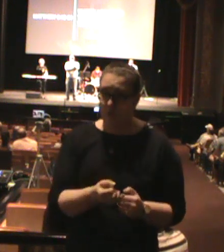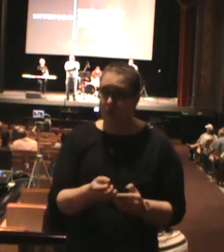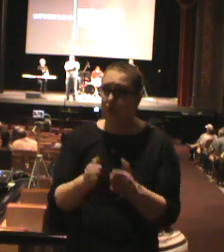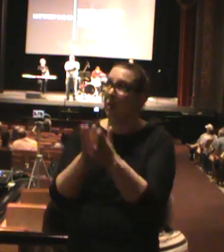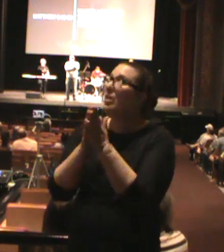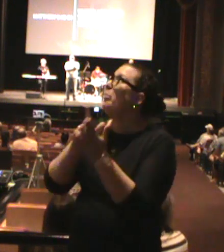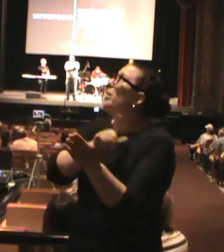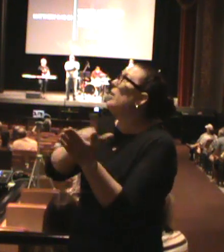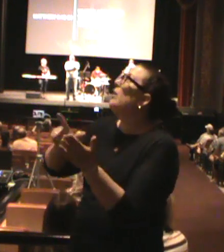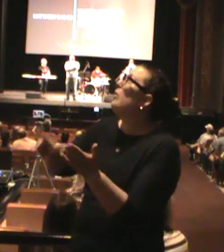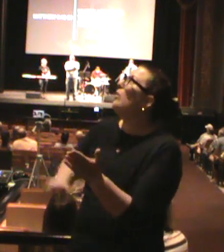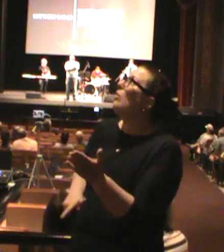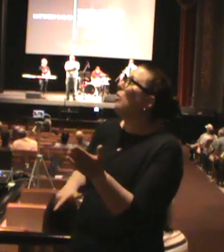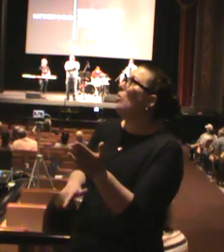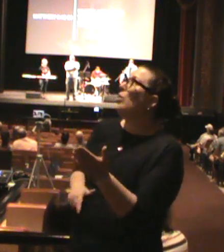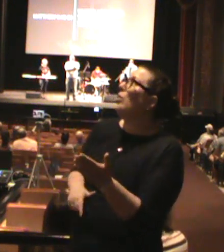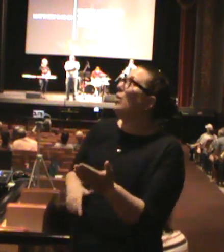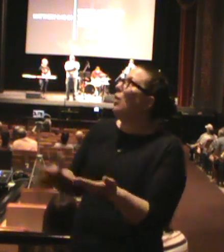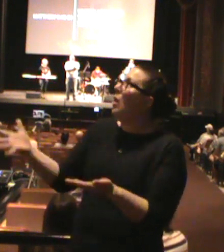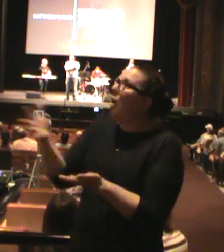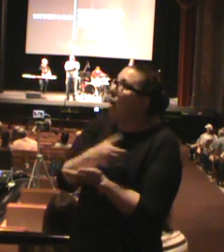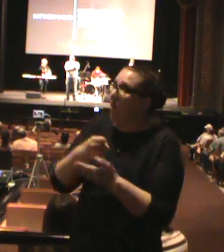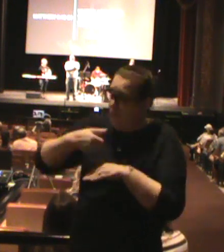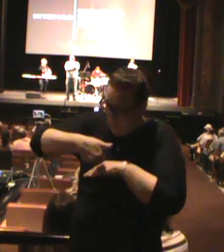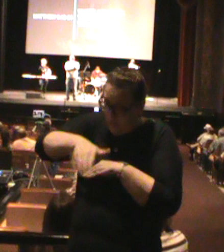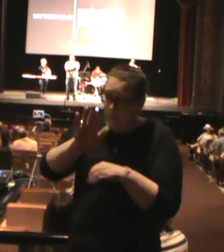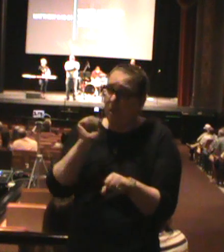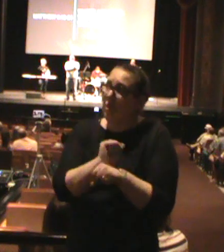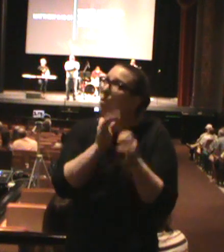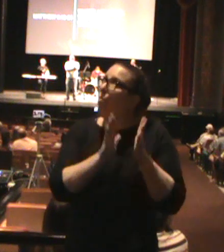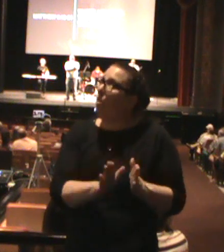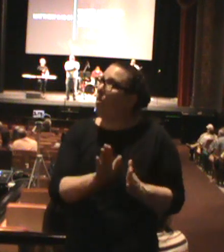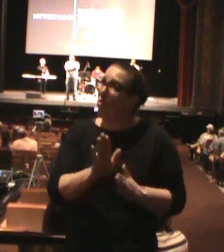Lord of the harvest to send out laborers into his harvest field.